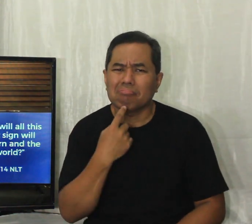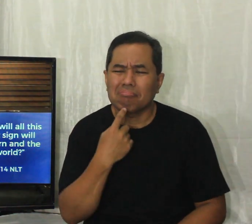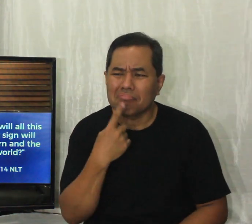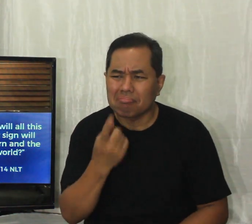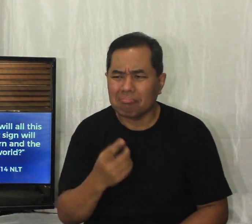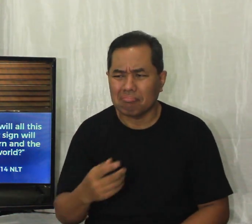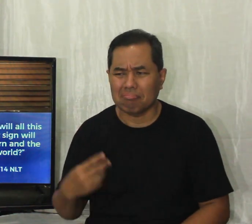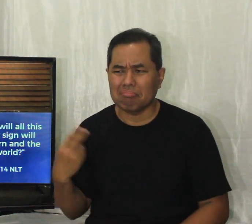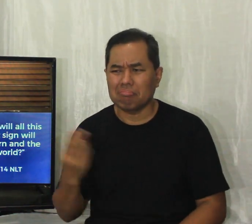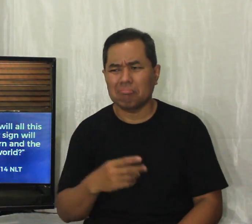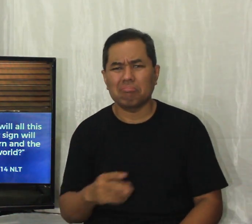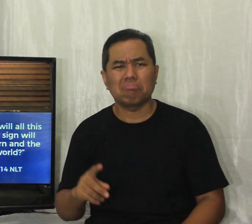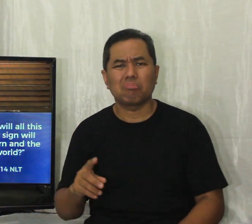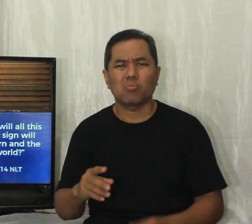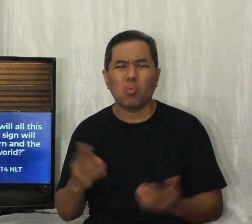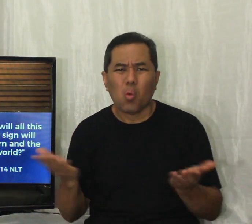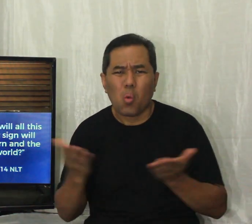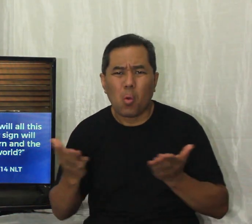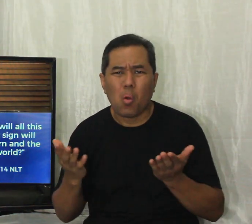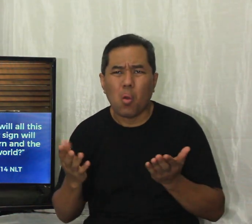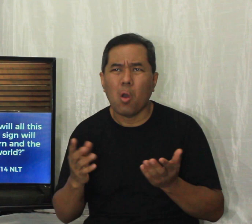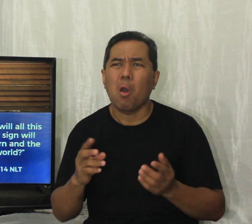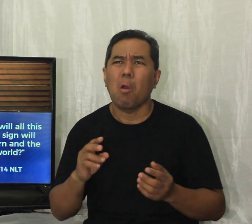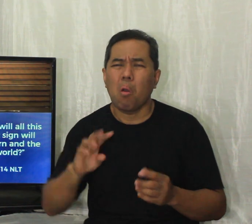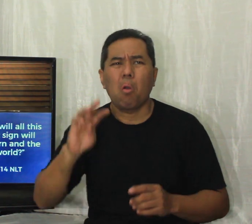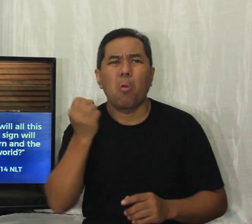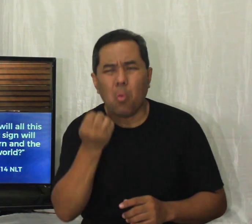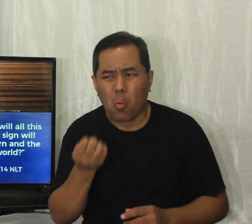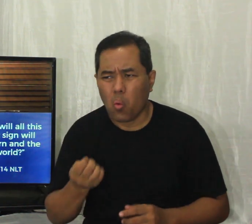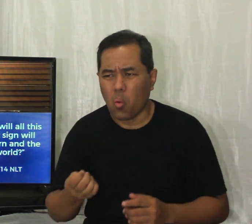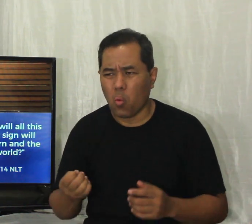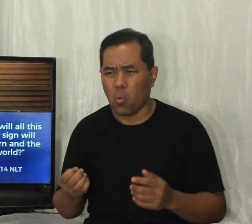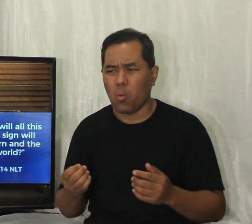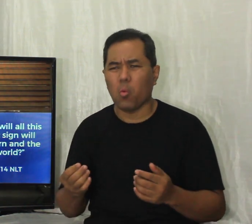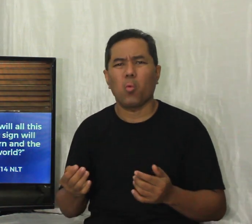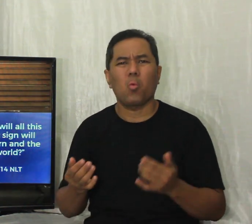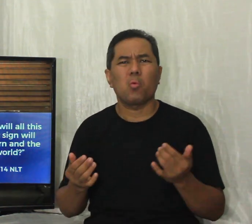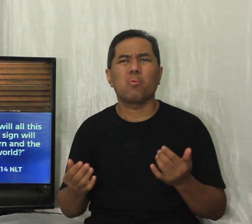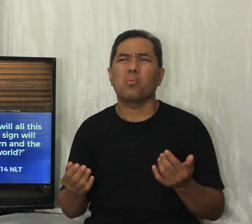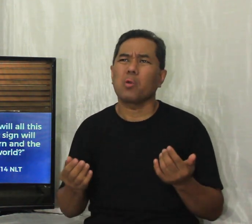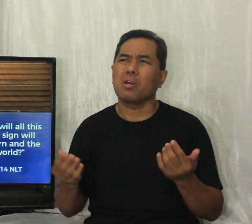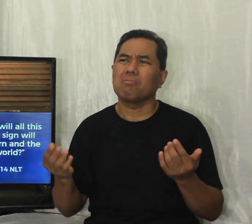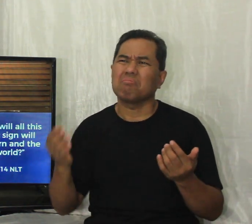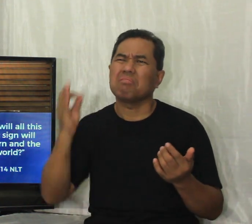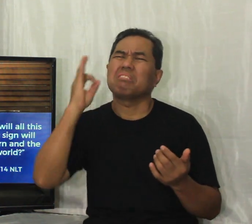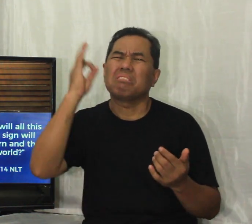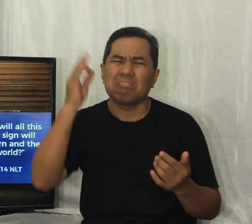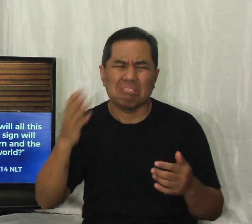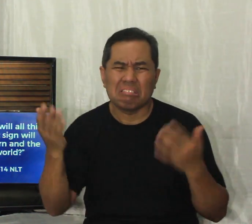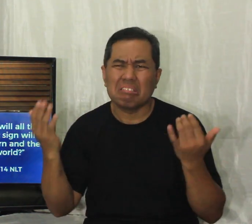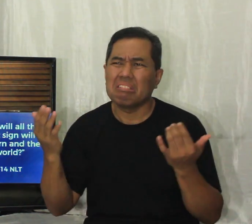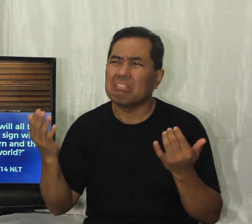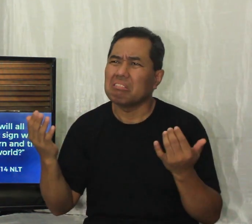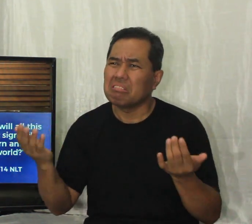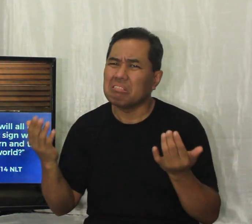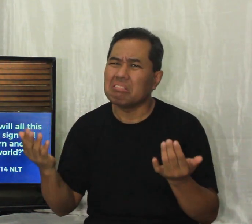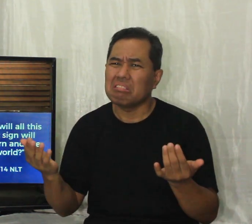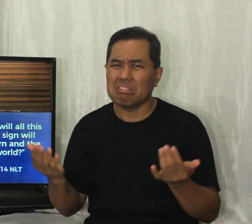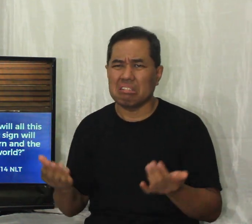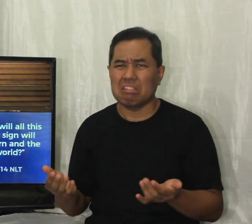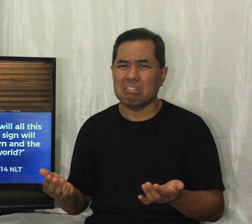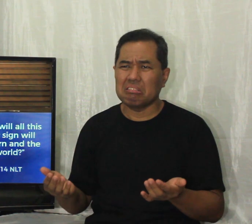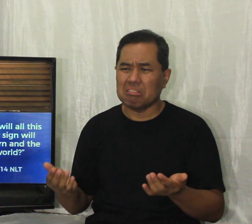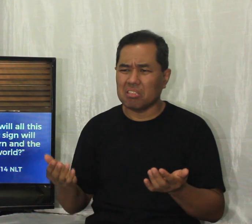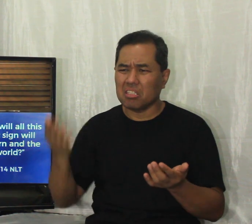had been teaching and telling his disciples indicators and signs that will